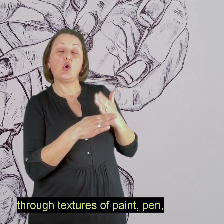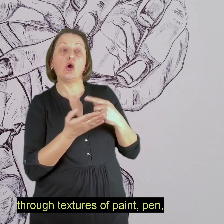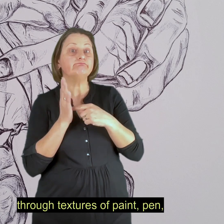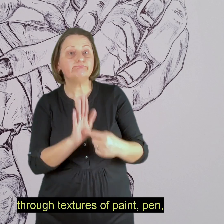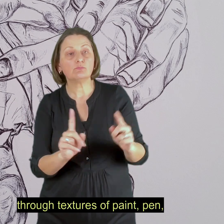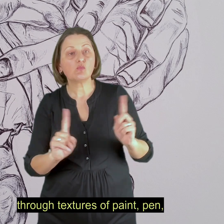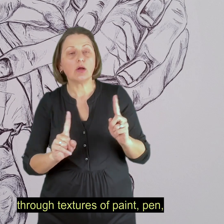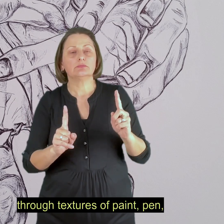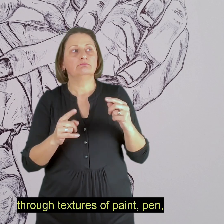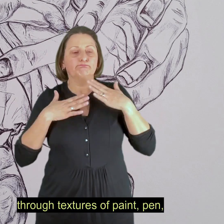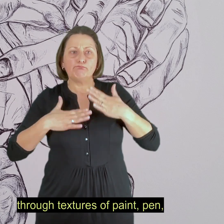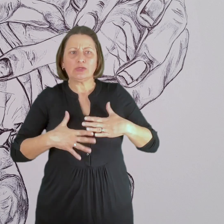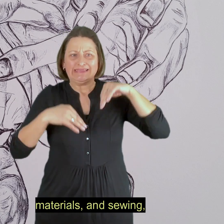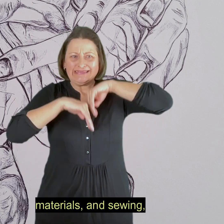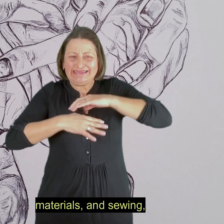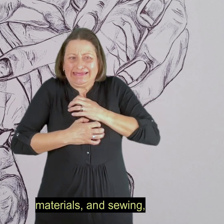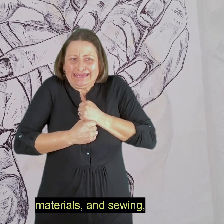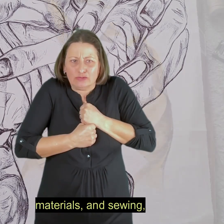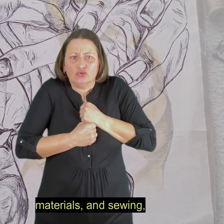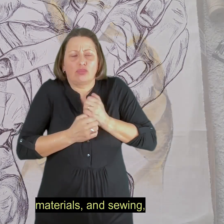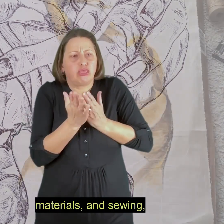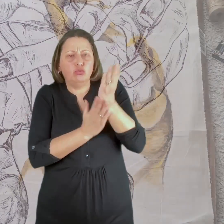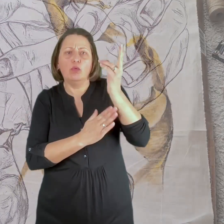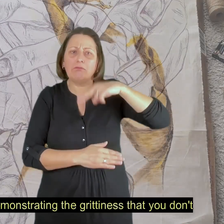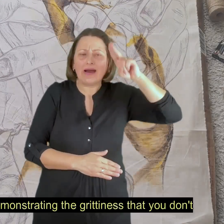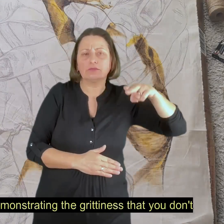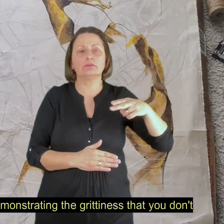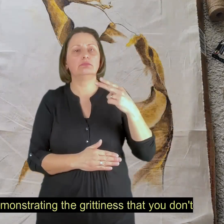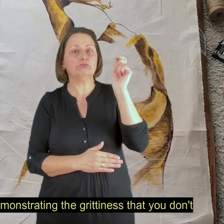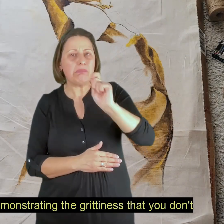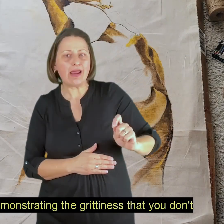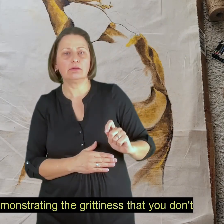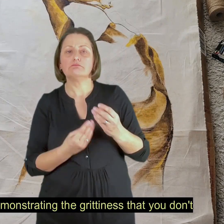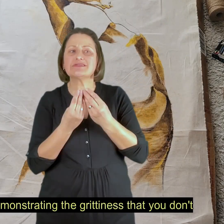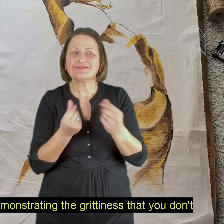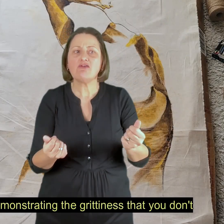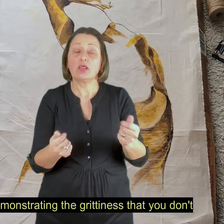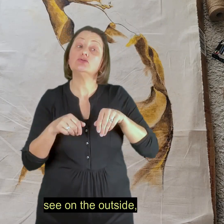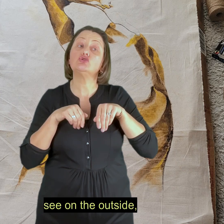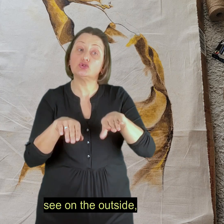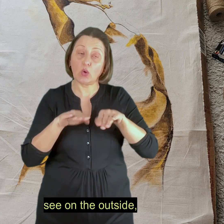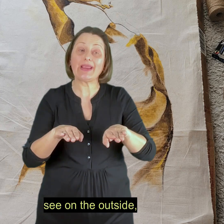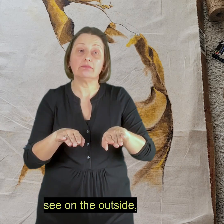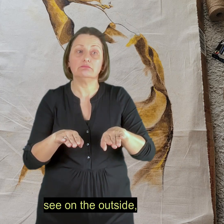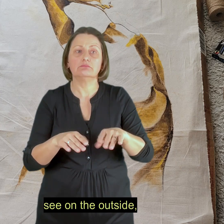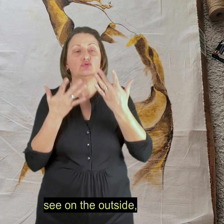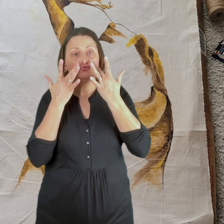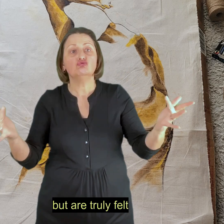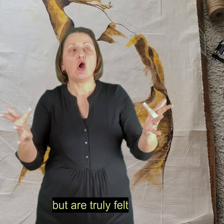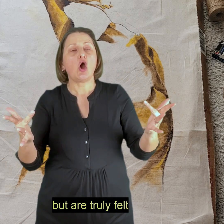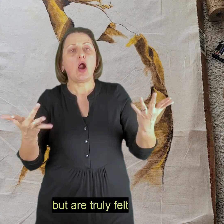through textures of paint, pen, materials and sewing, demonstrating the grittiness that you don't see on the